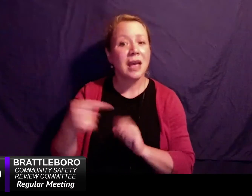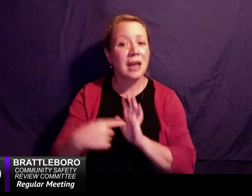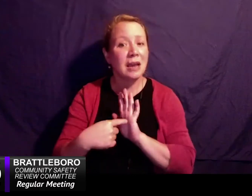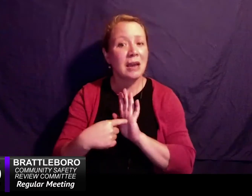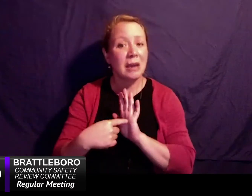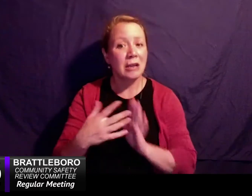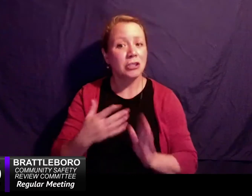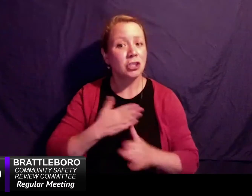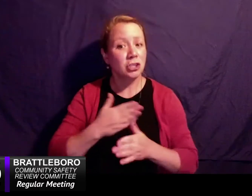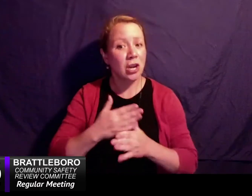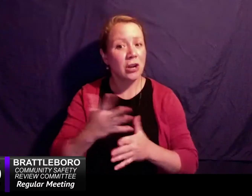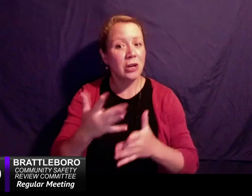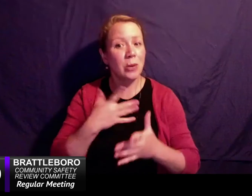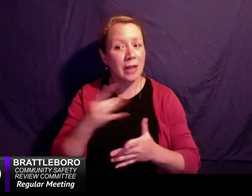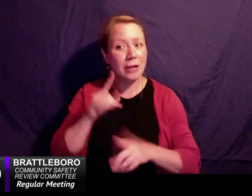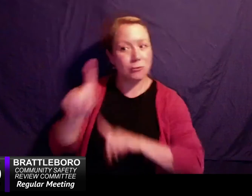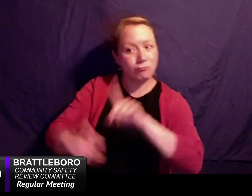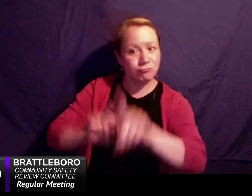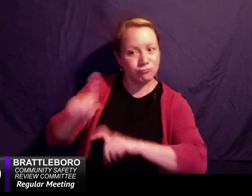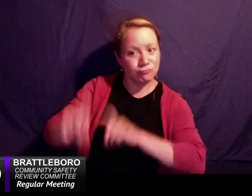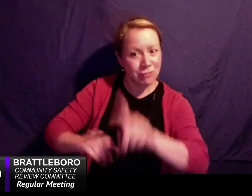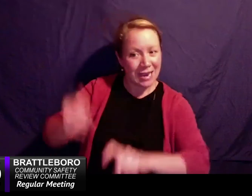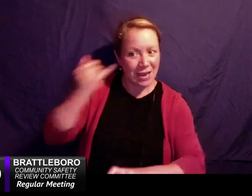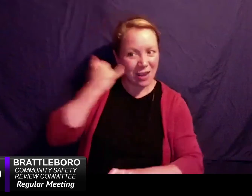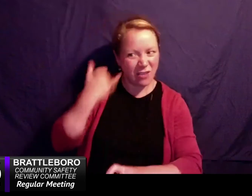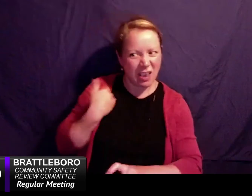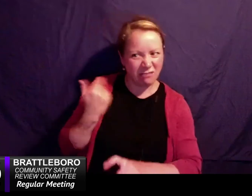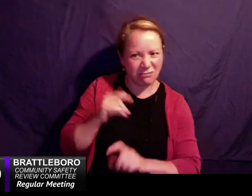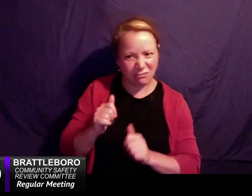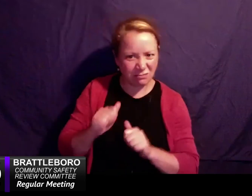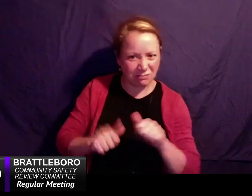to be interrogated if we have